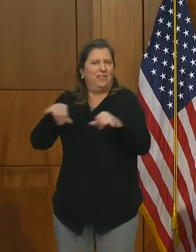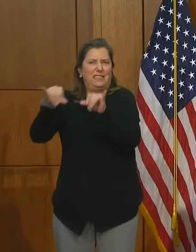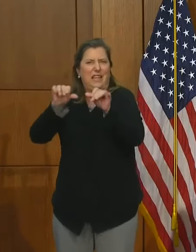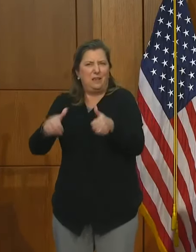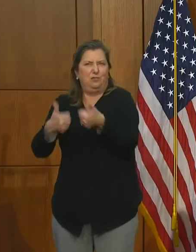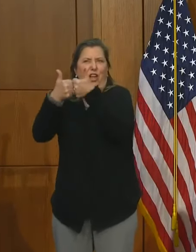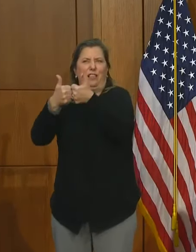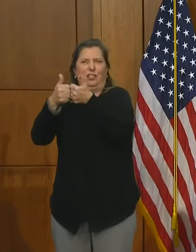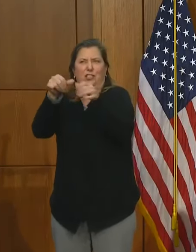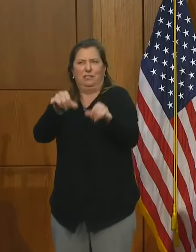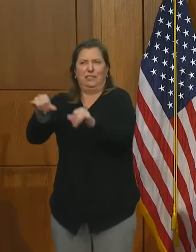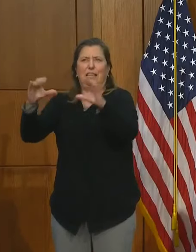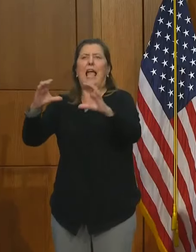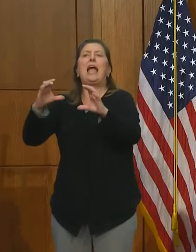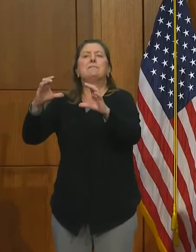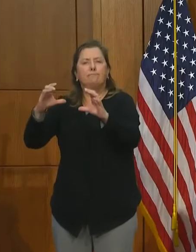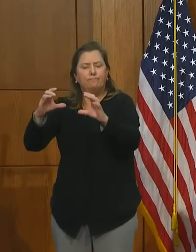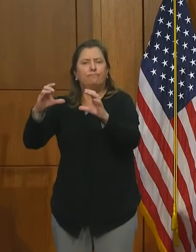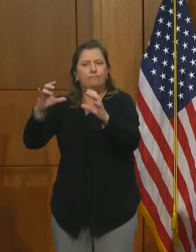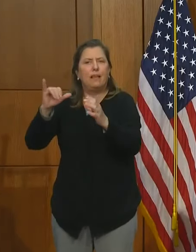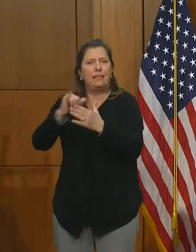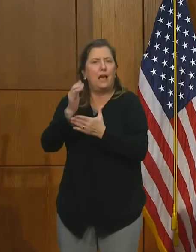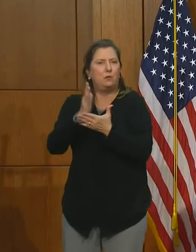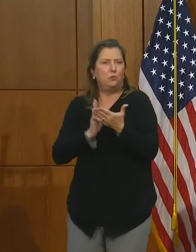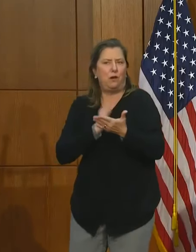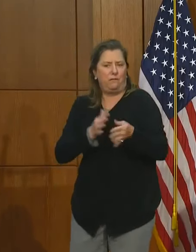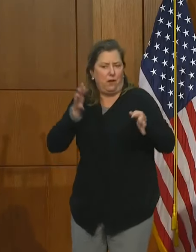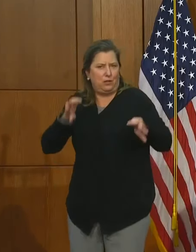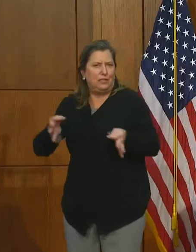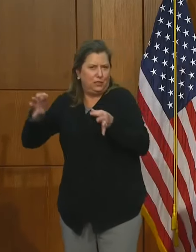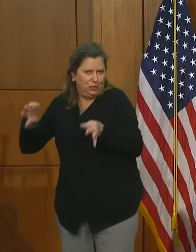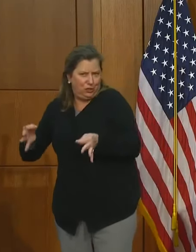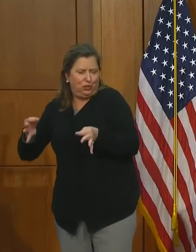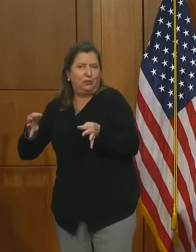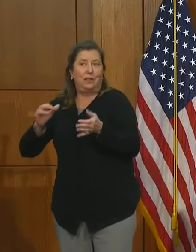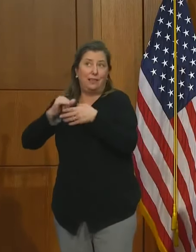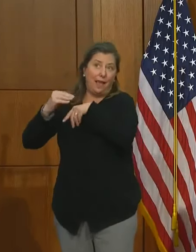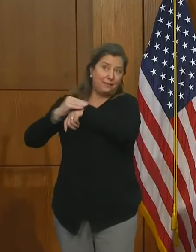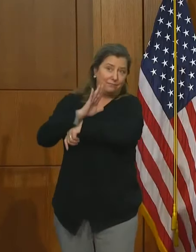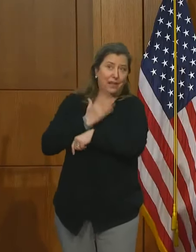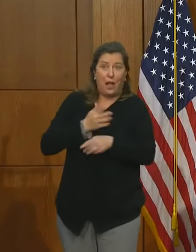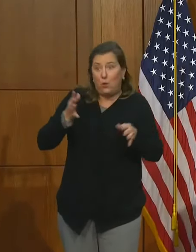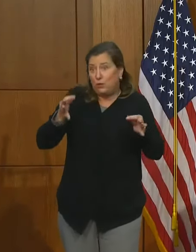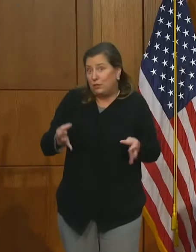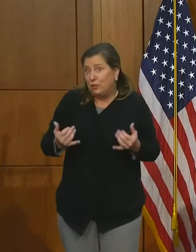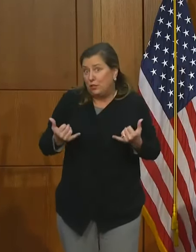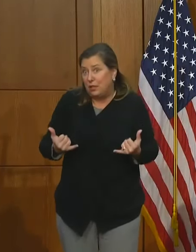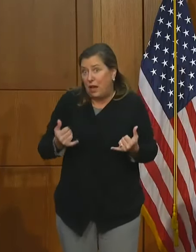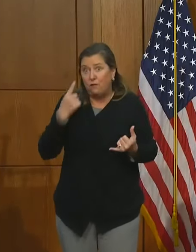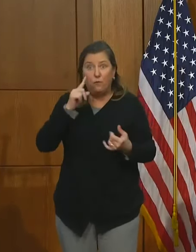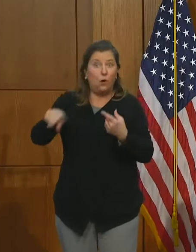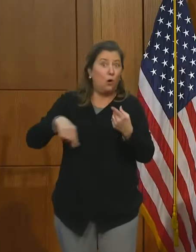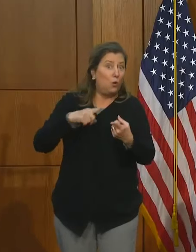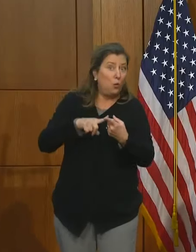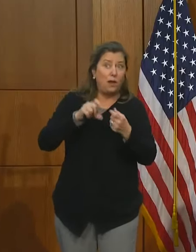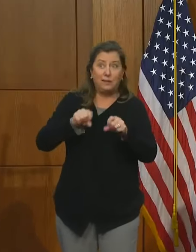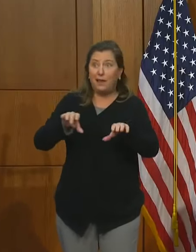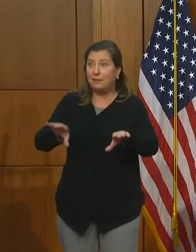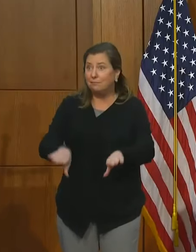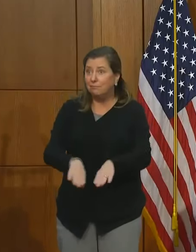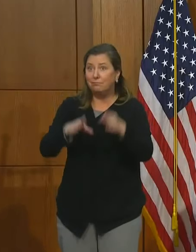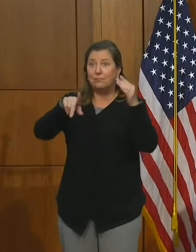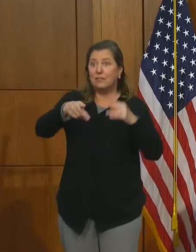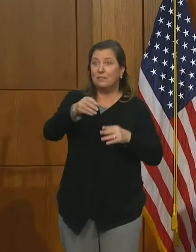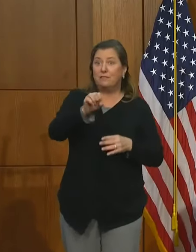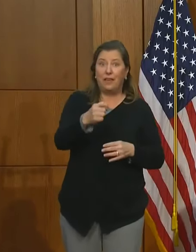And so that was a lot that went into the decision making and is going into the decision making of when they'll be able to go into